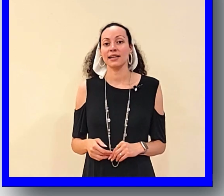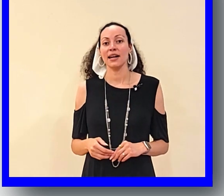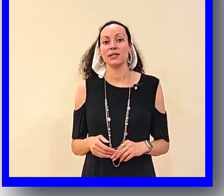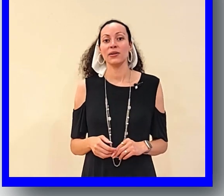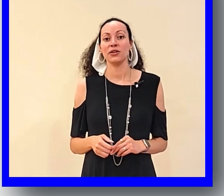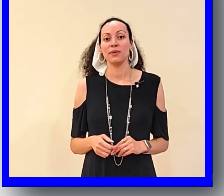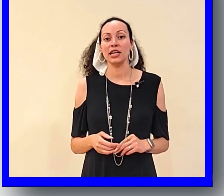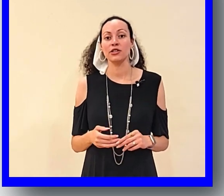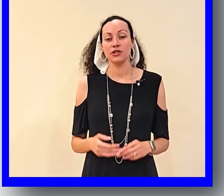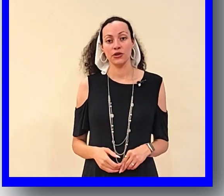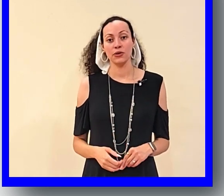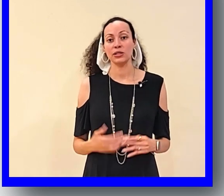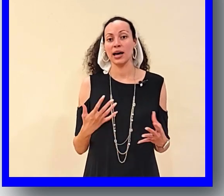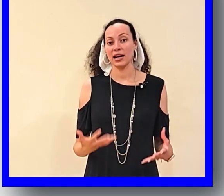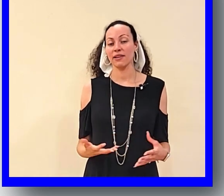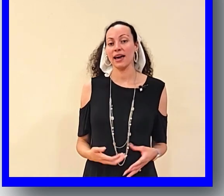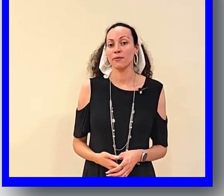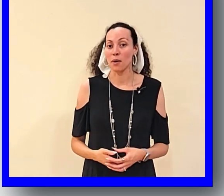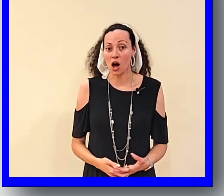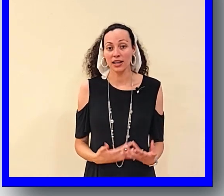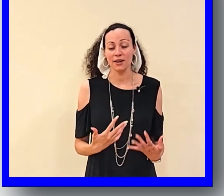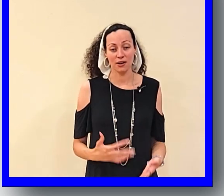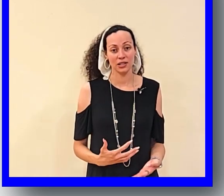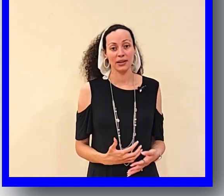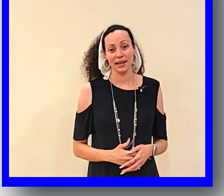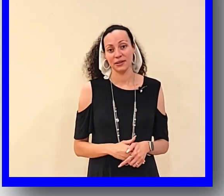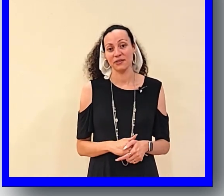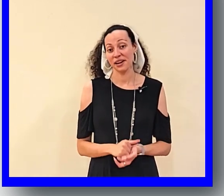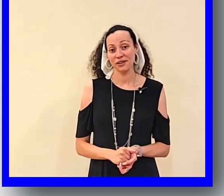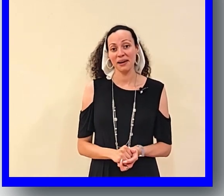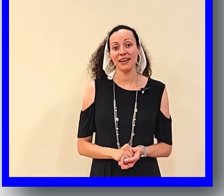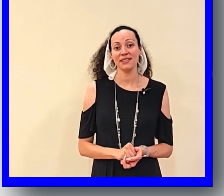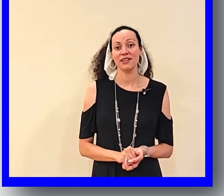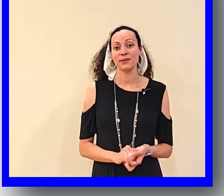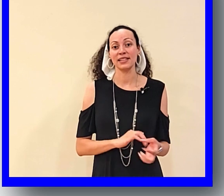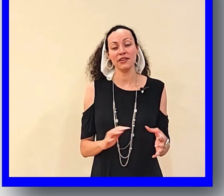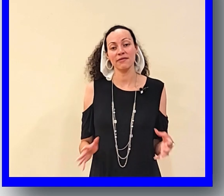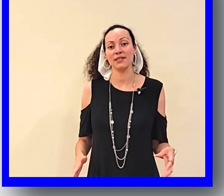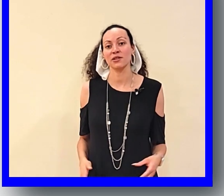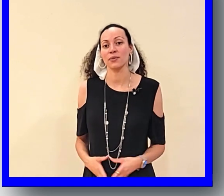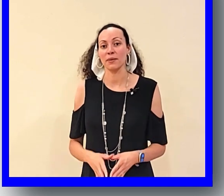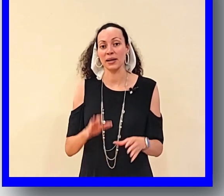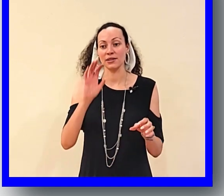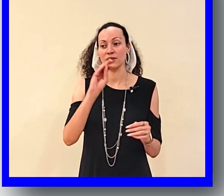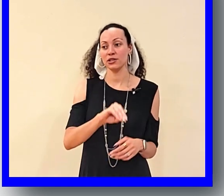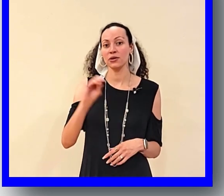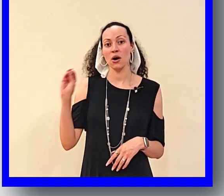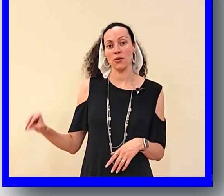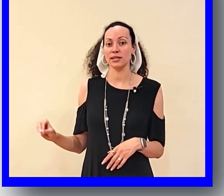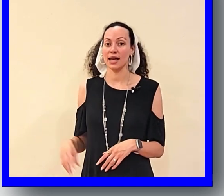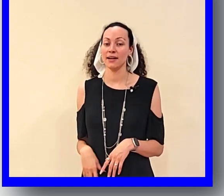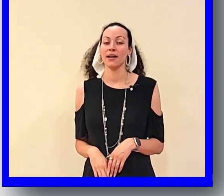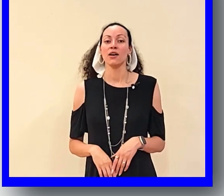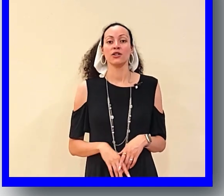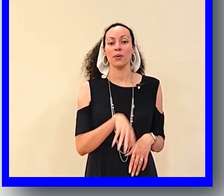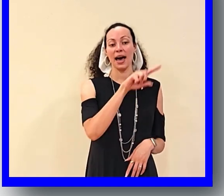Our next sign is going to be zoo. So kind of like mall, it's also a lexical finger spelling. So this one's a little faster as well because there's 2